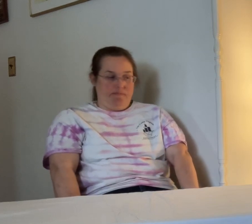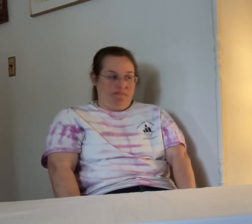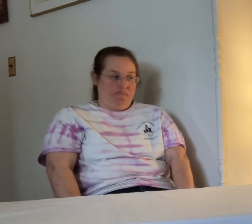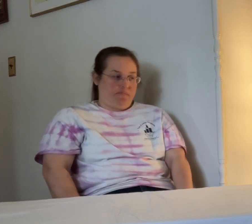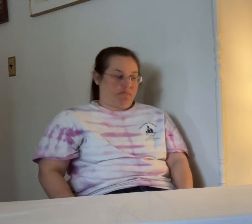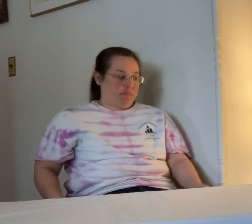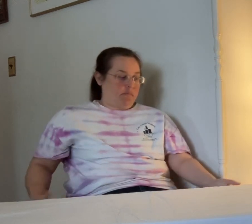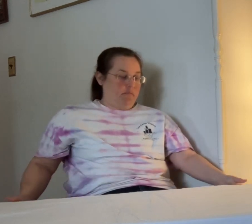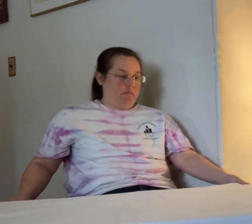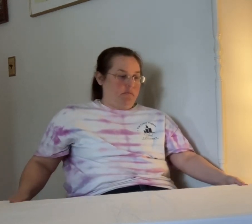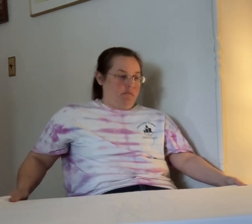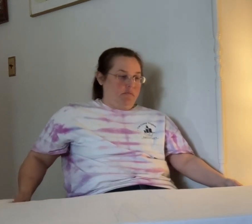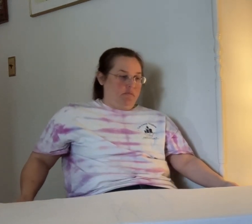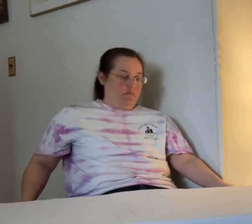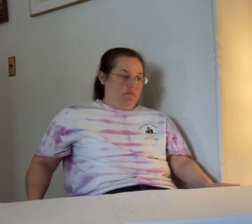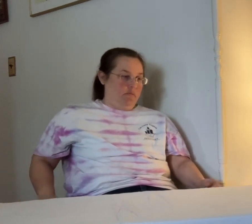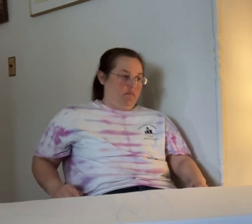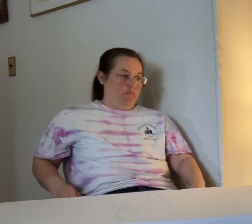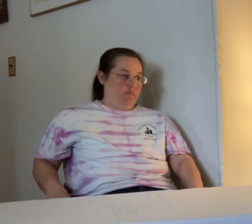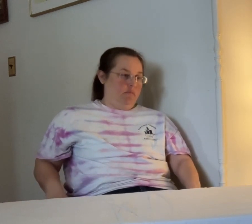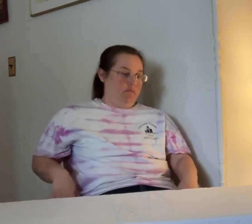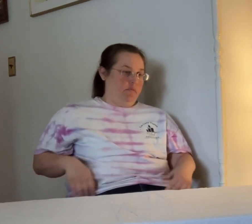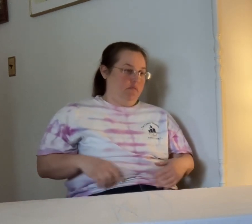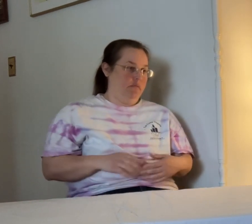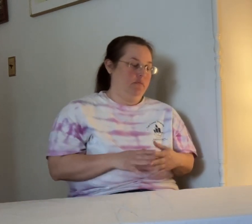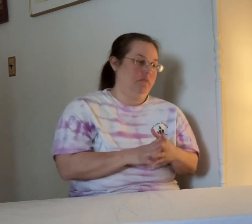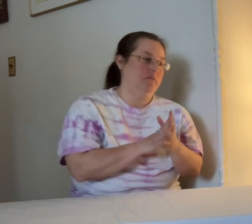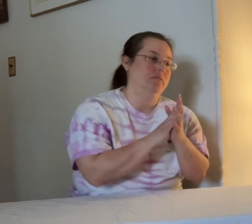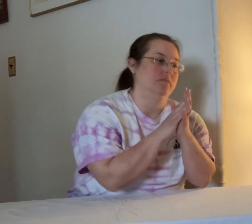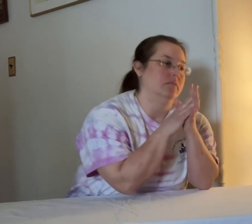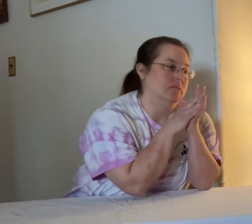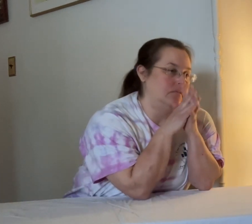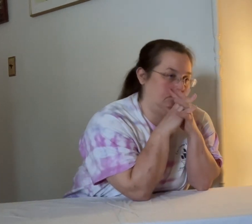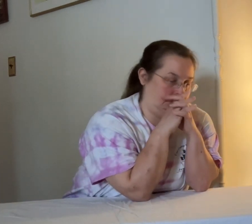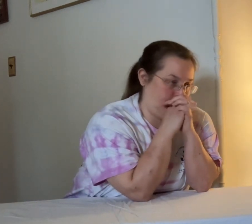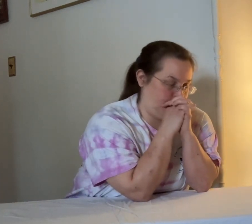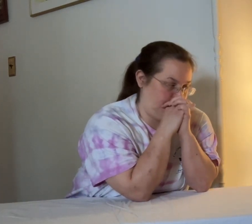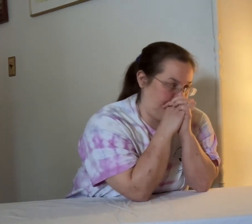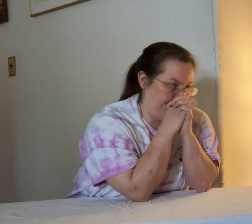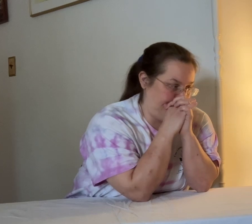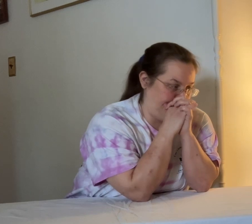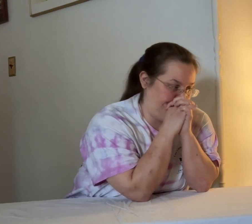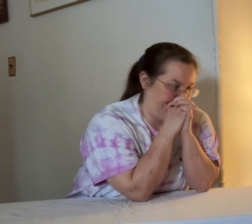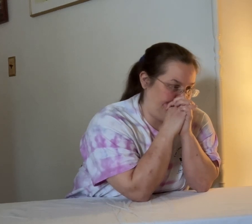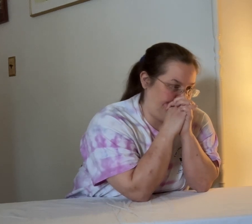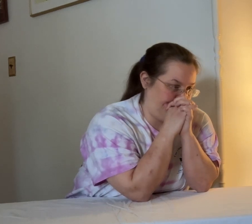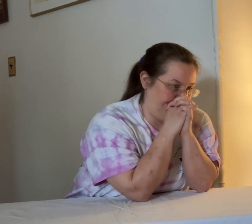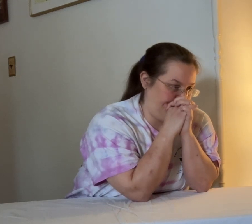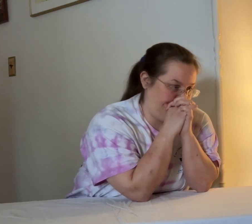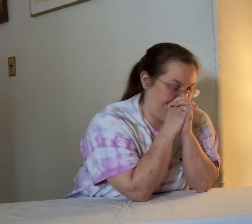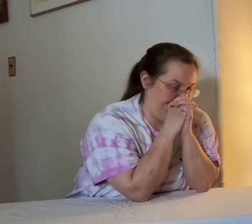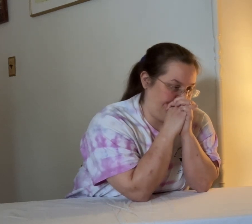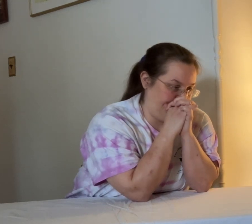The respondent stated that I am also able to maneuver